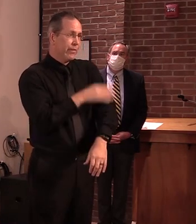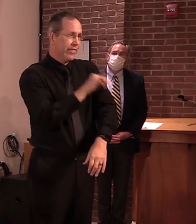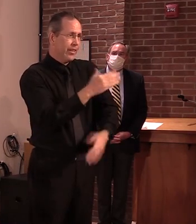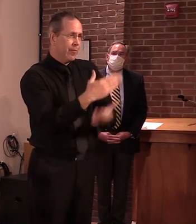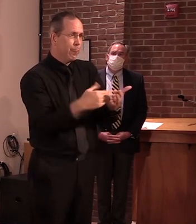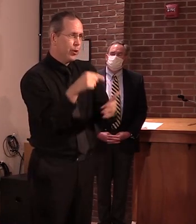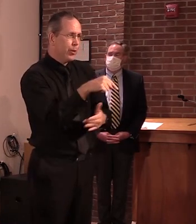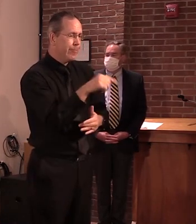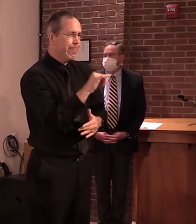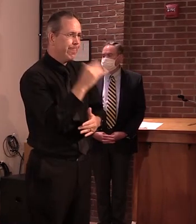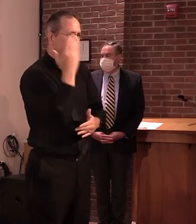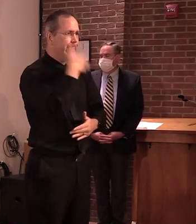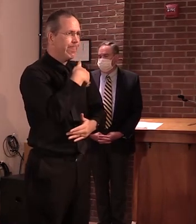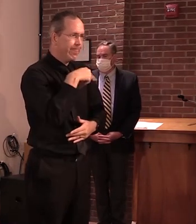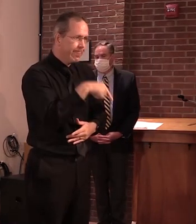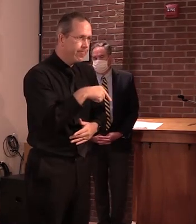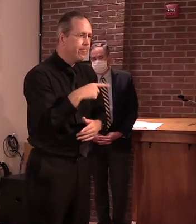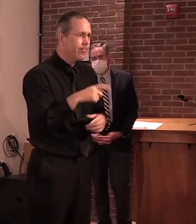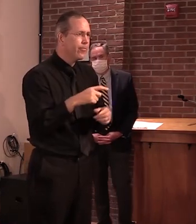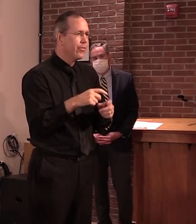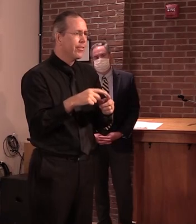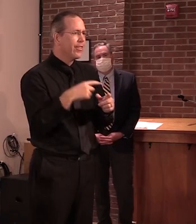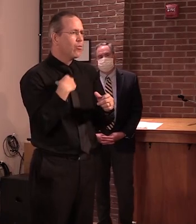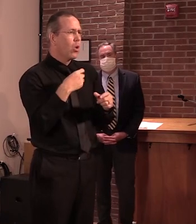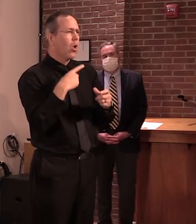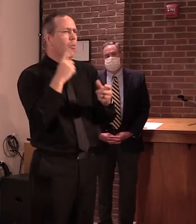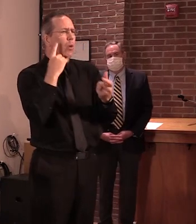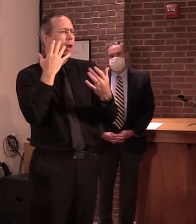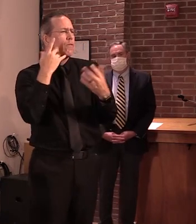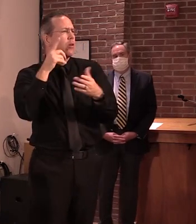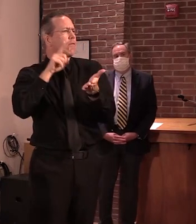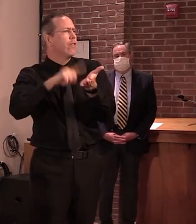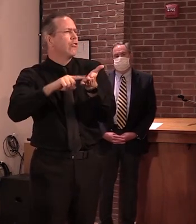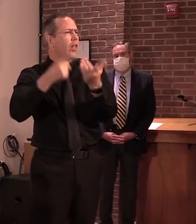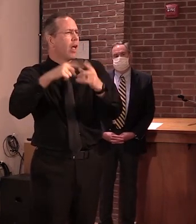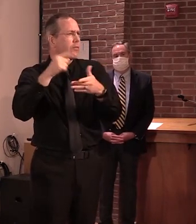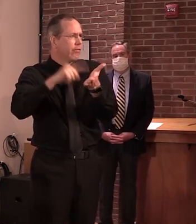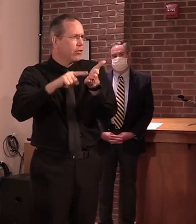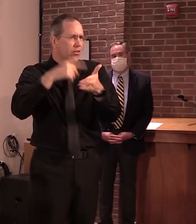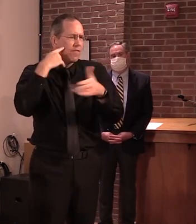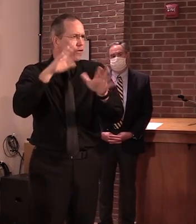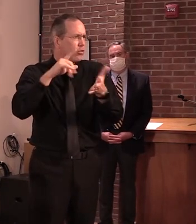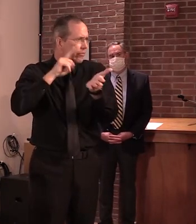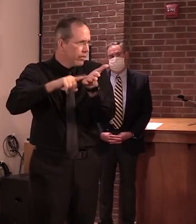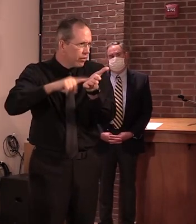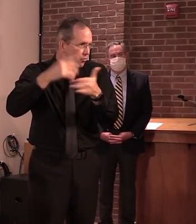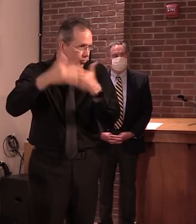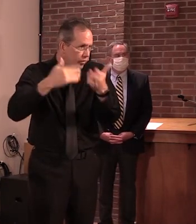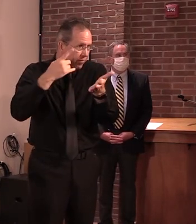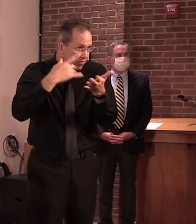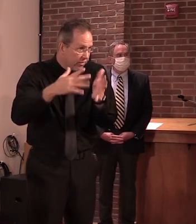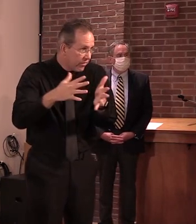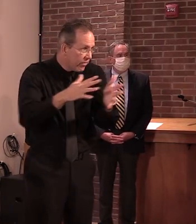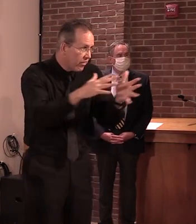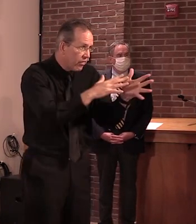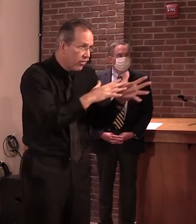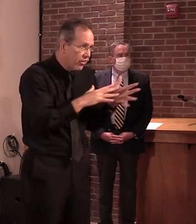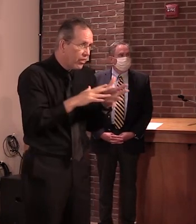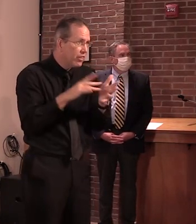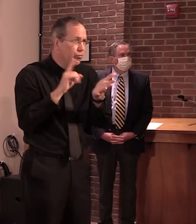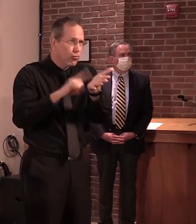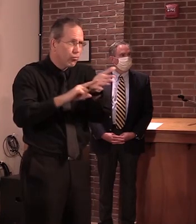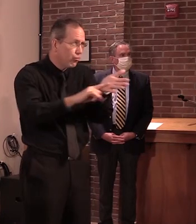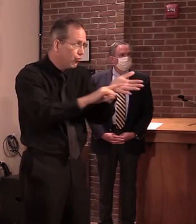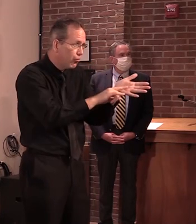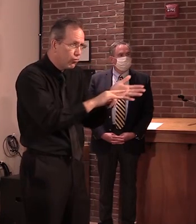wait for the final investigation. There are a number of them going on all at the same time before we